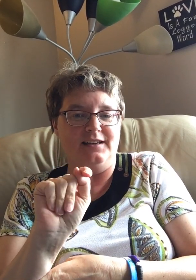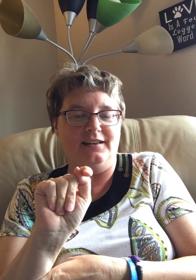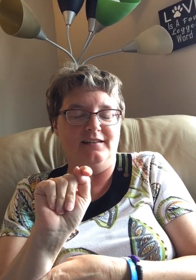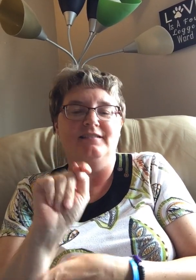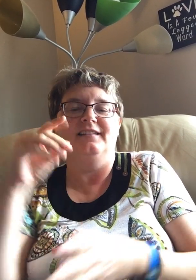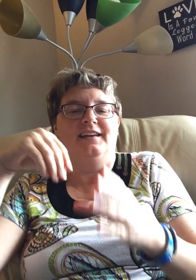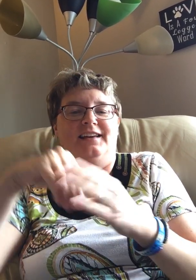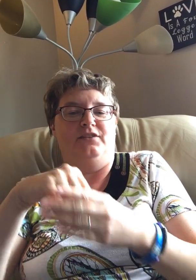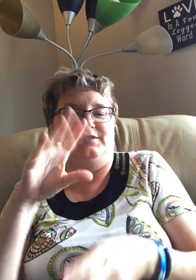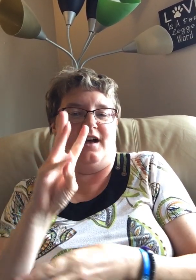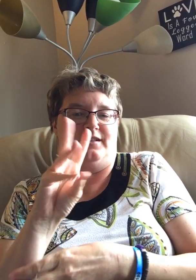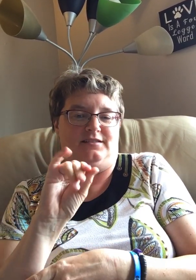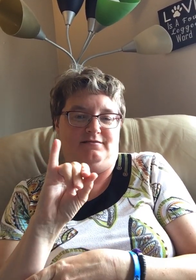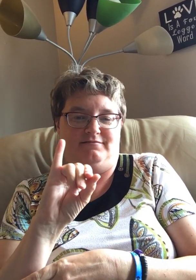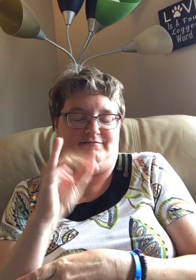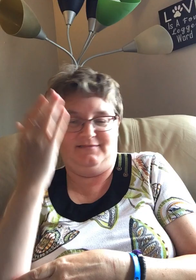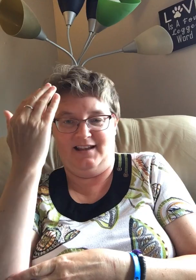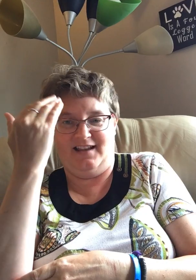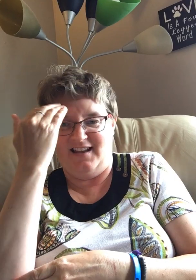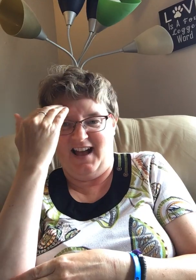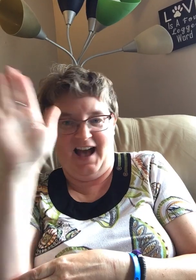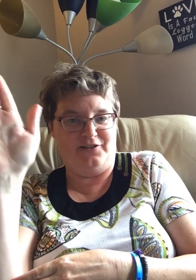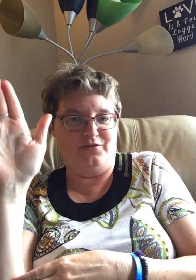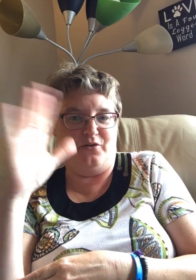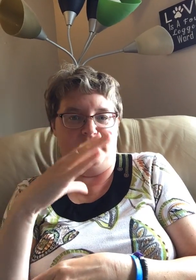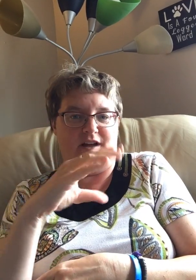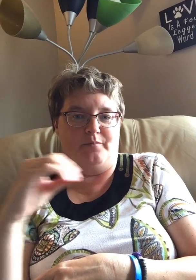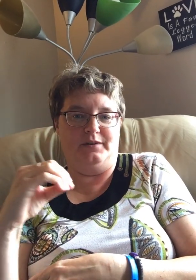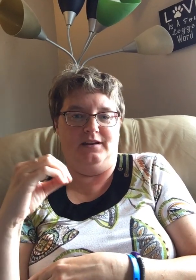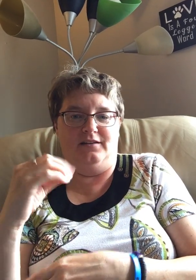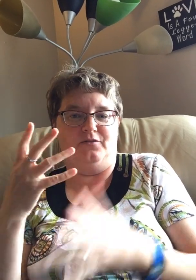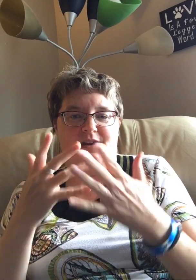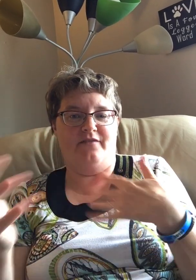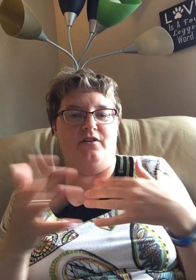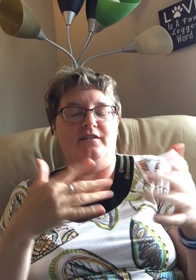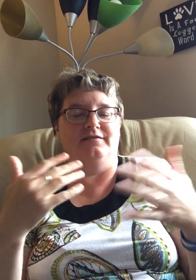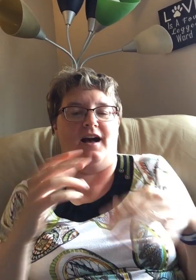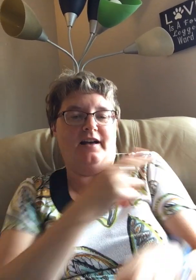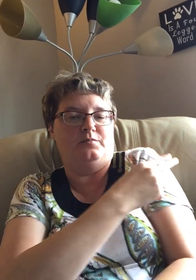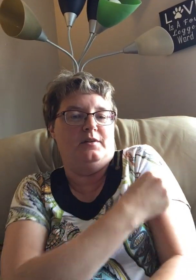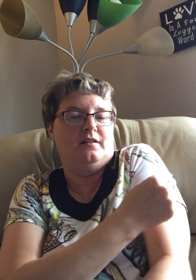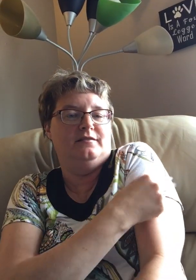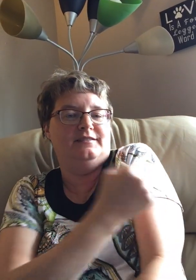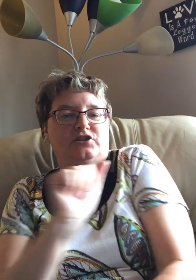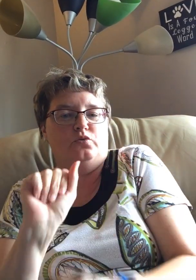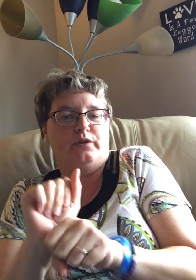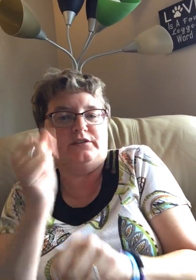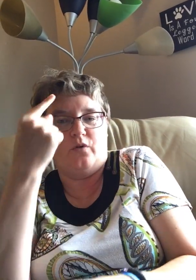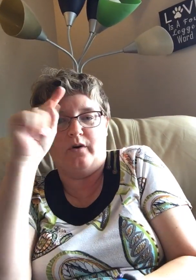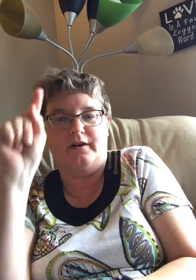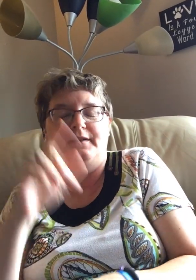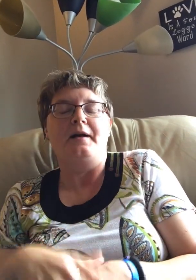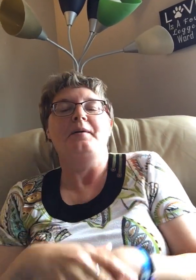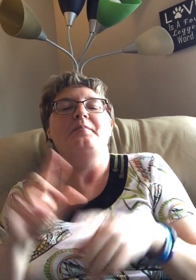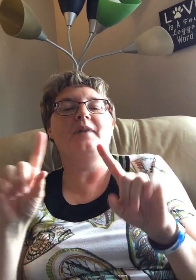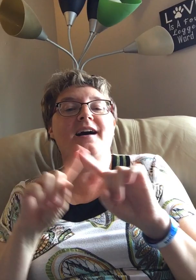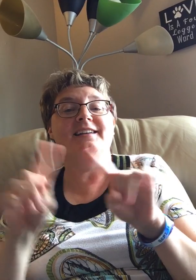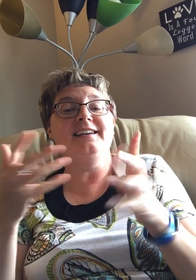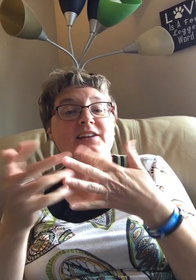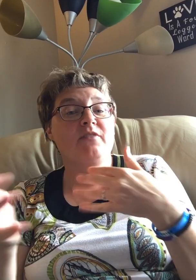EMT in Wisconsin. Okay, I don't know the company or whatever, the hospital that she works for. But